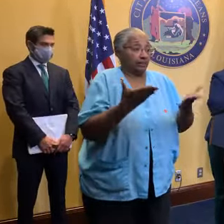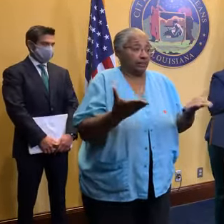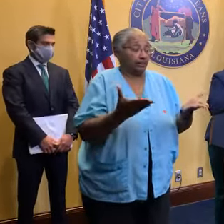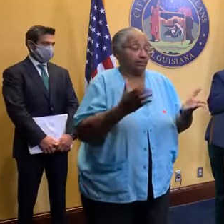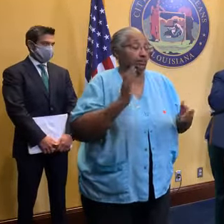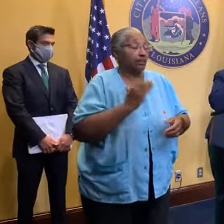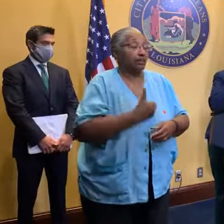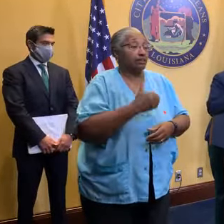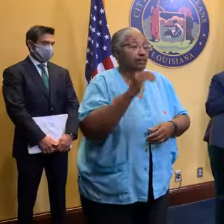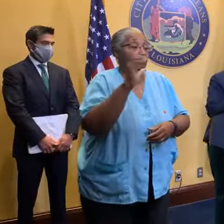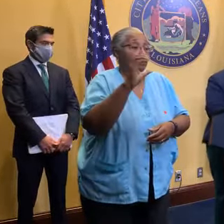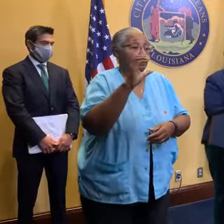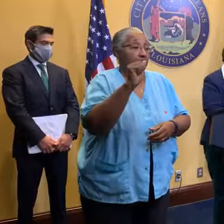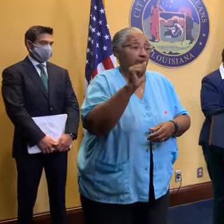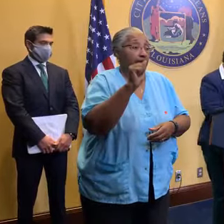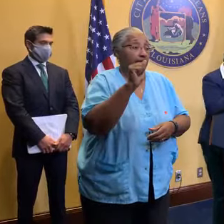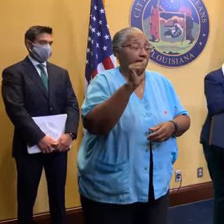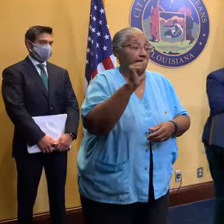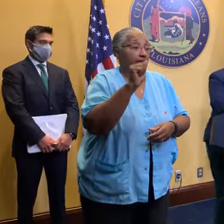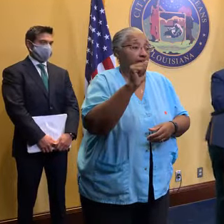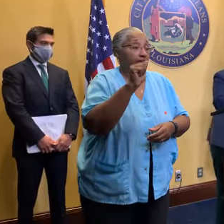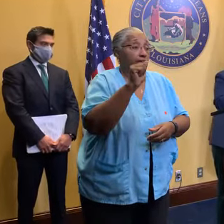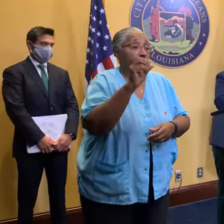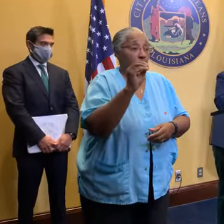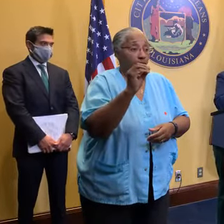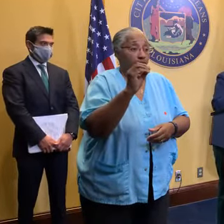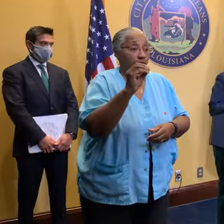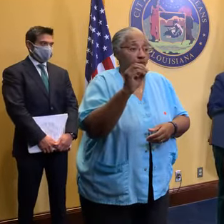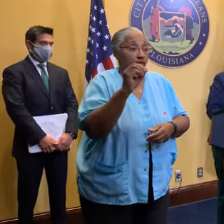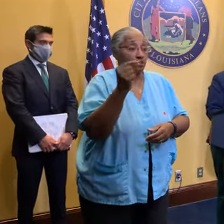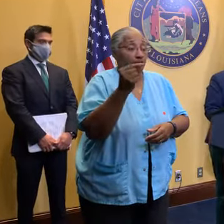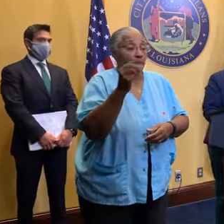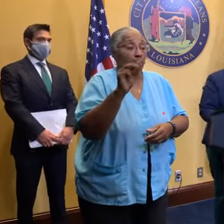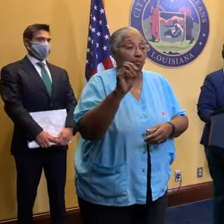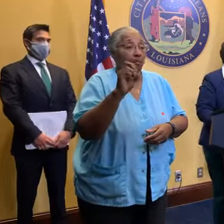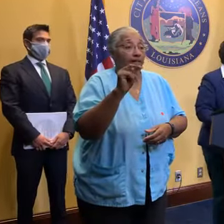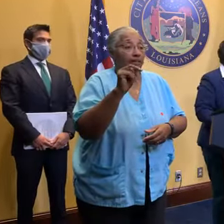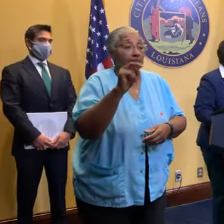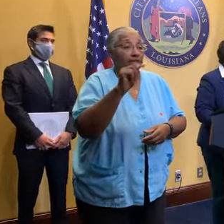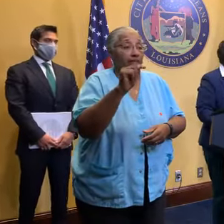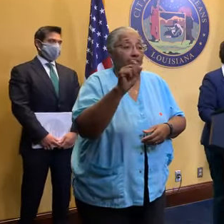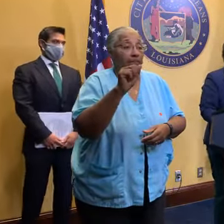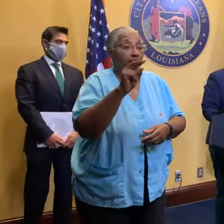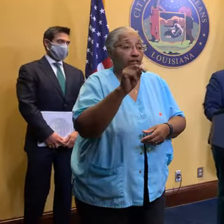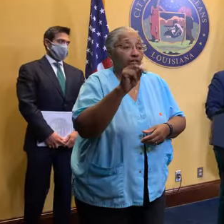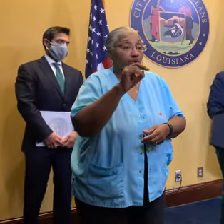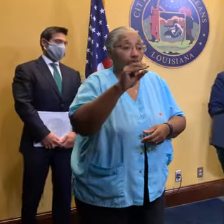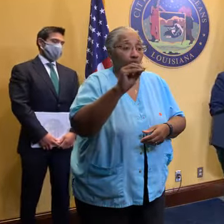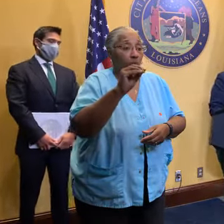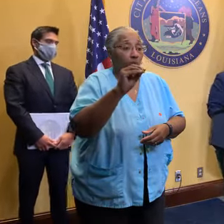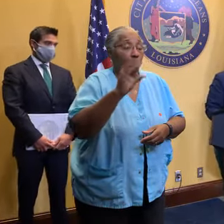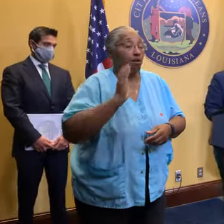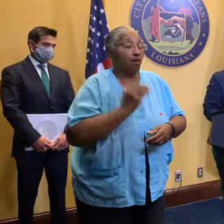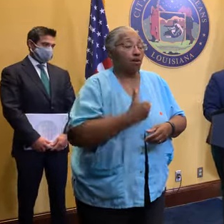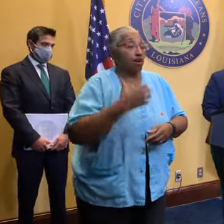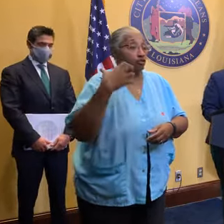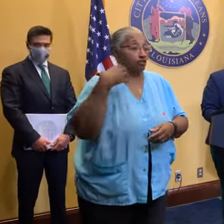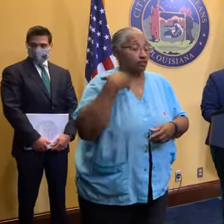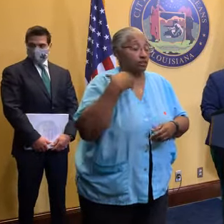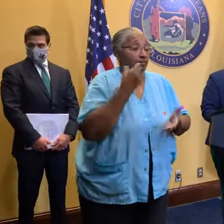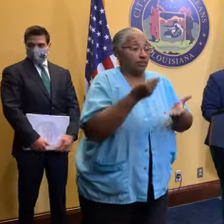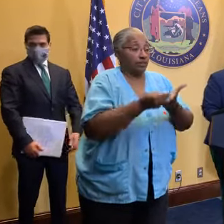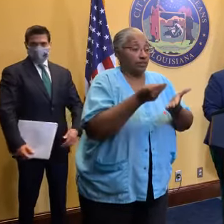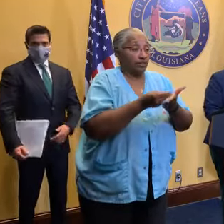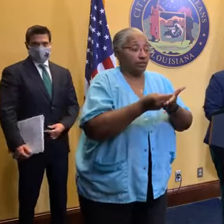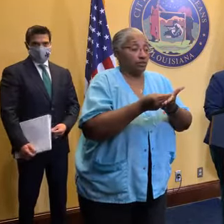our CAO, Gilbert Montano, along with Norman White, who serves as our Chief Financial Officer, again, for